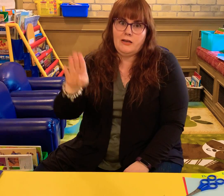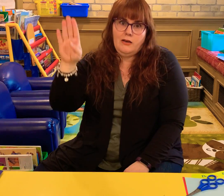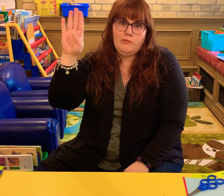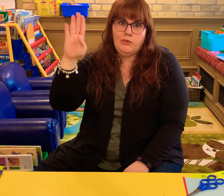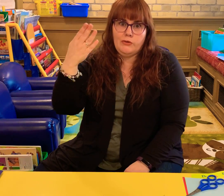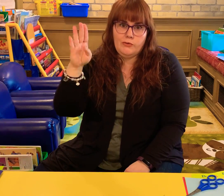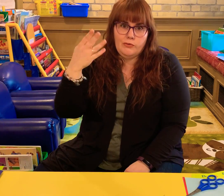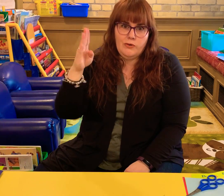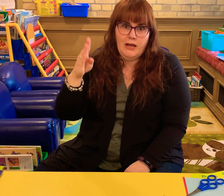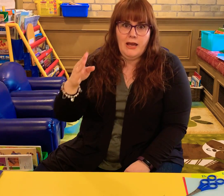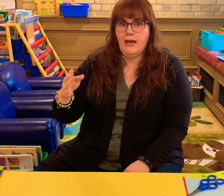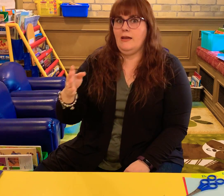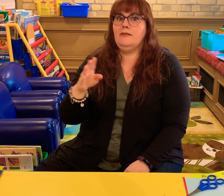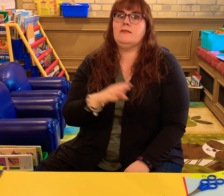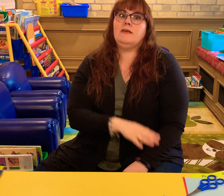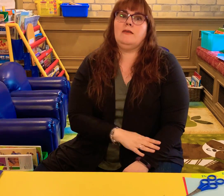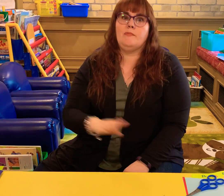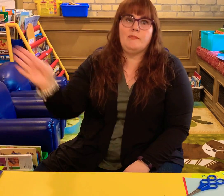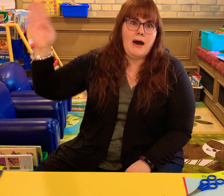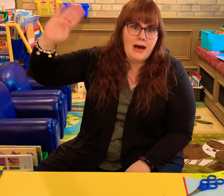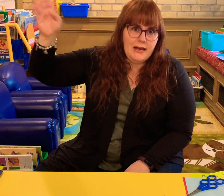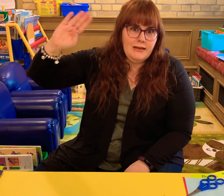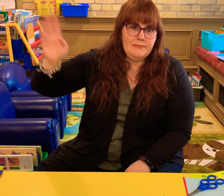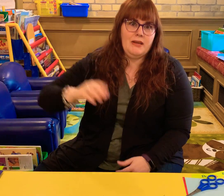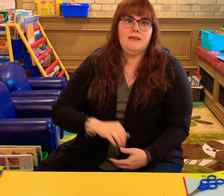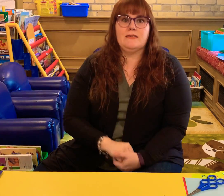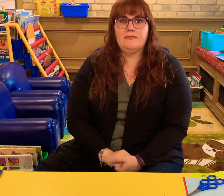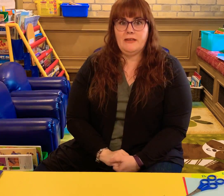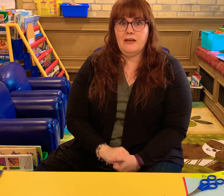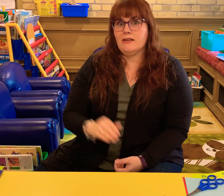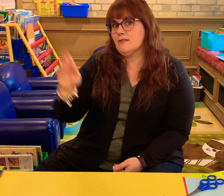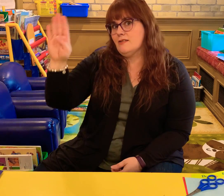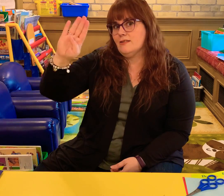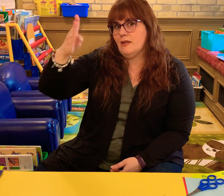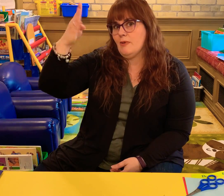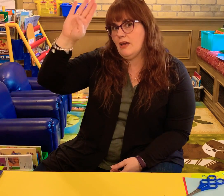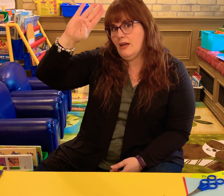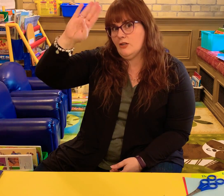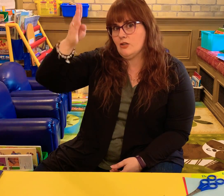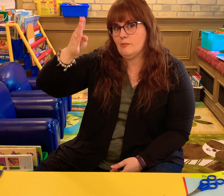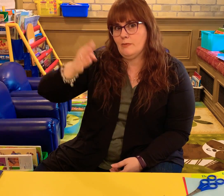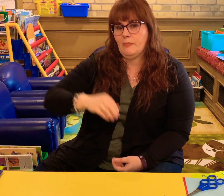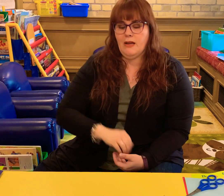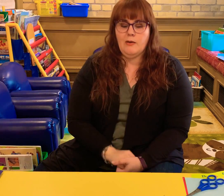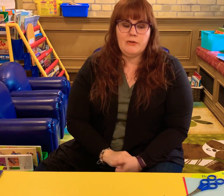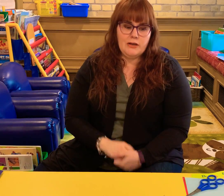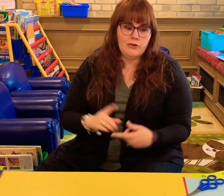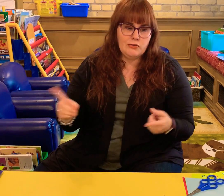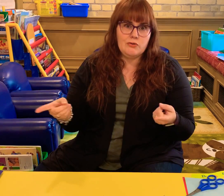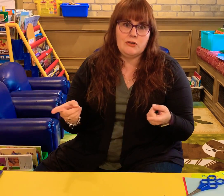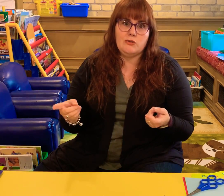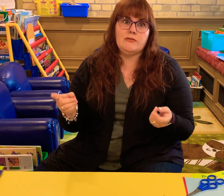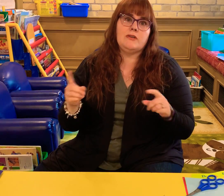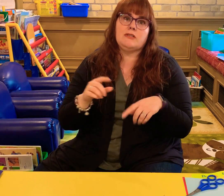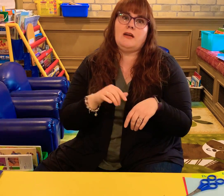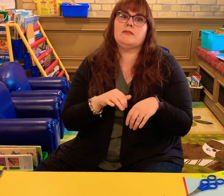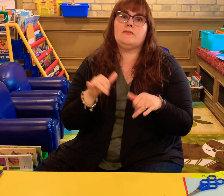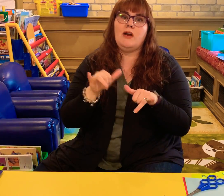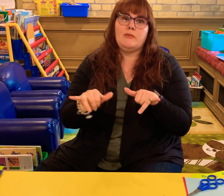blue and bi stuff like that because it's the same hand shape but they also do different kinds of rhyming